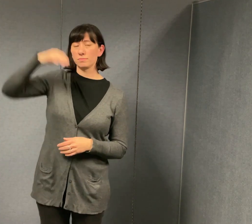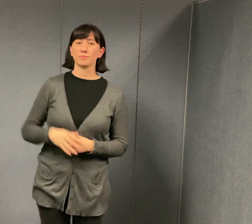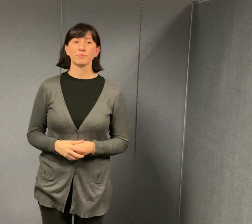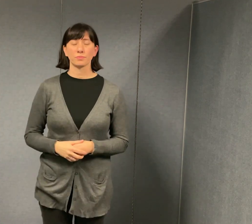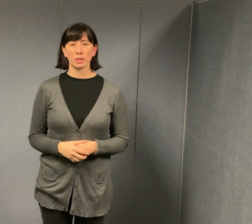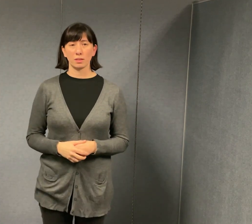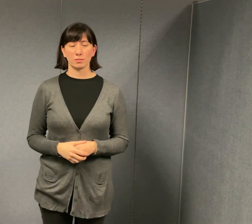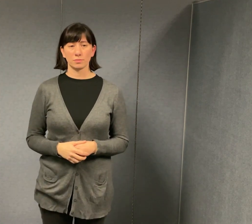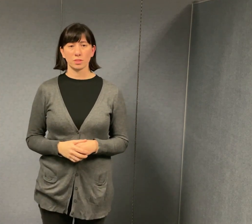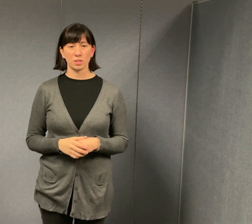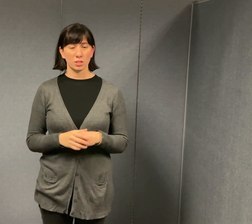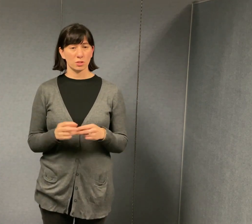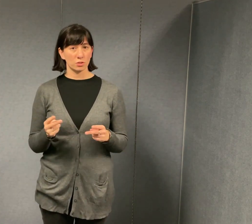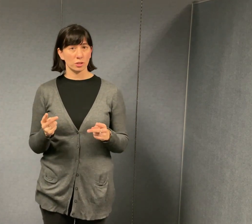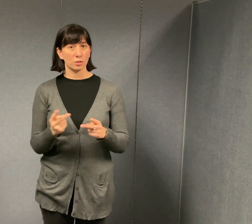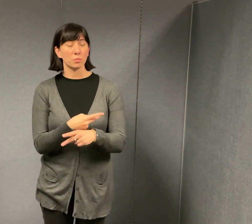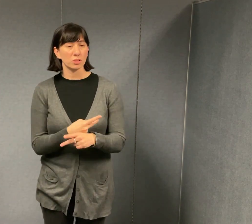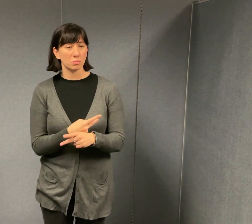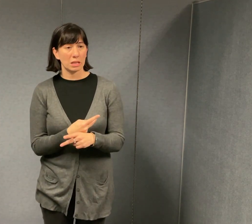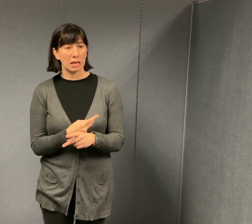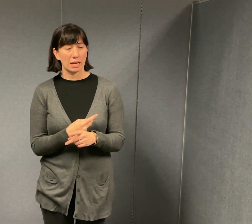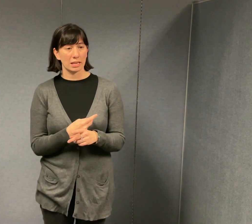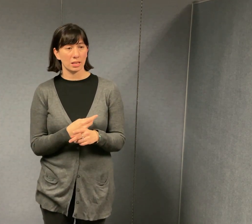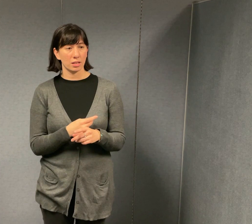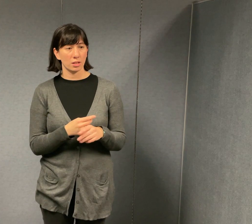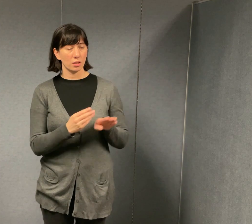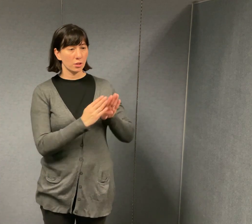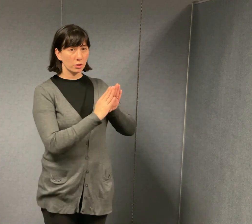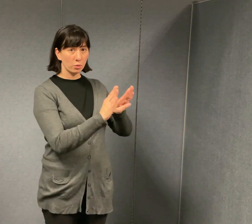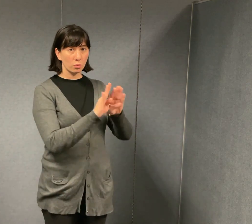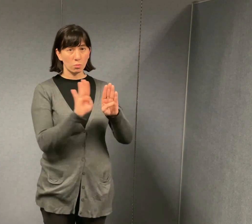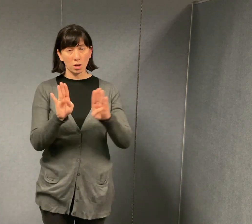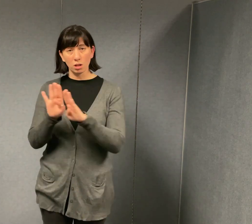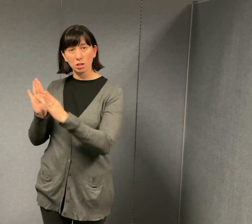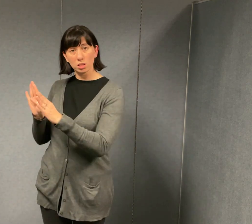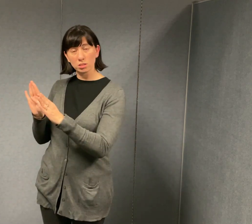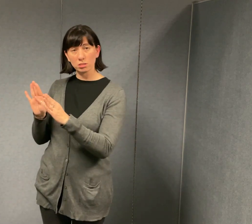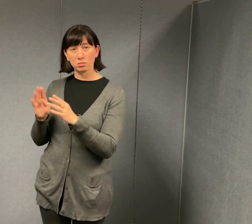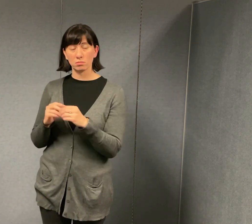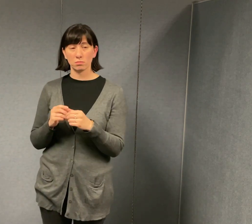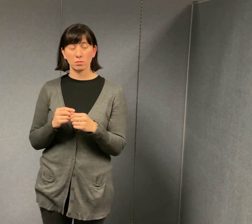just multiply by 4 to find out how much wood we'll need for the walls.